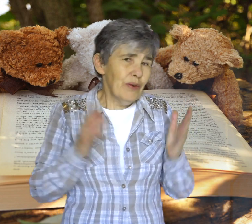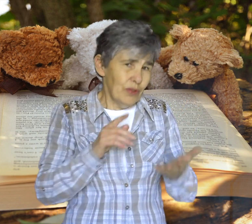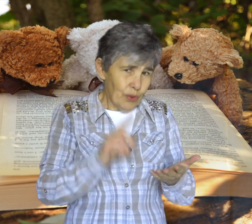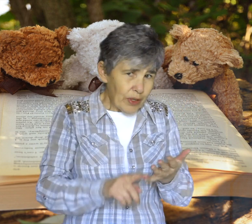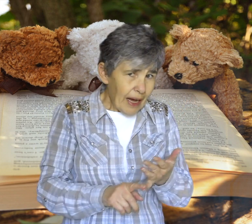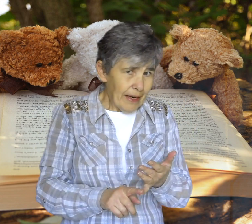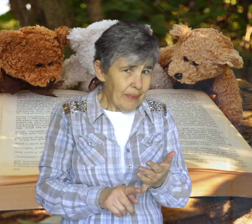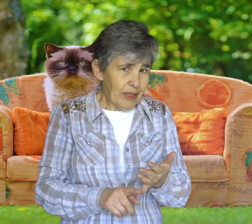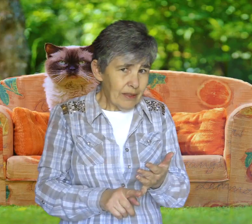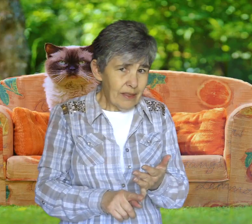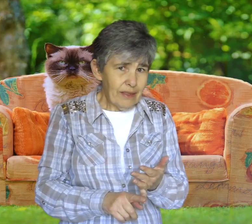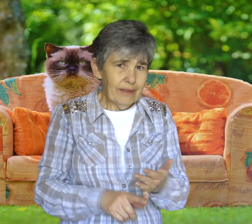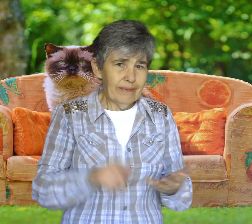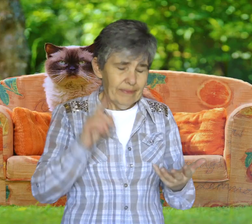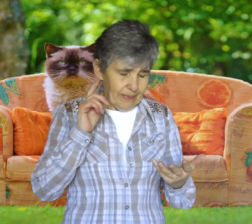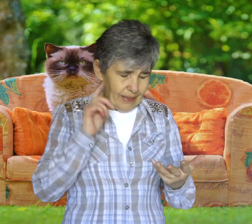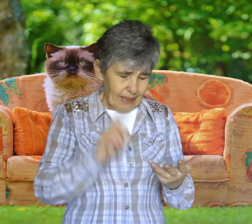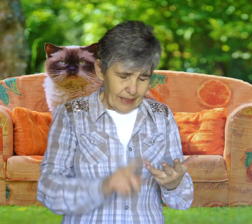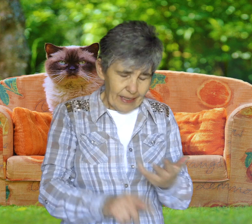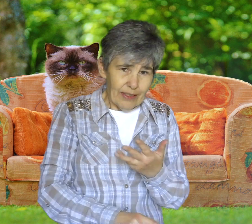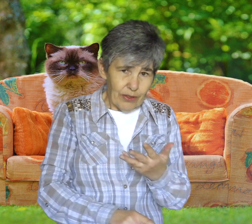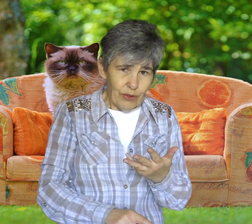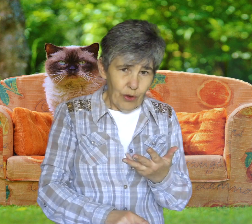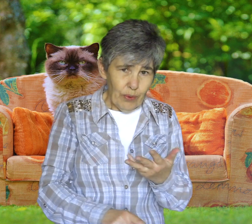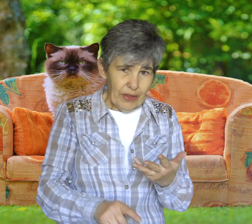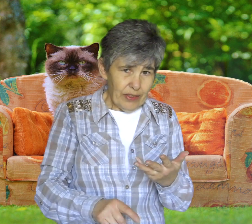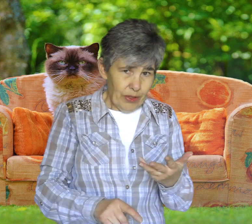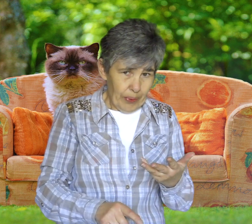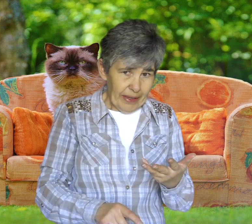know your animals, know what they're doing,